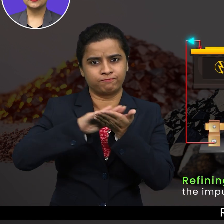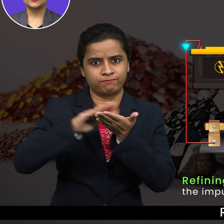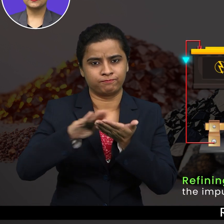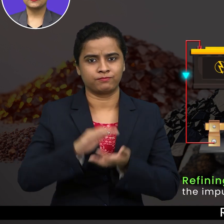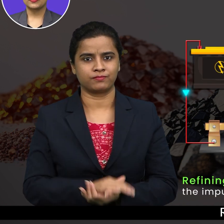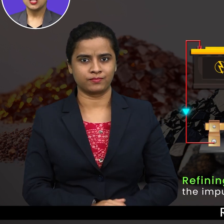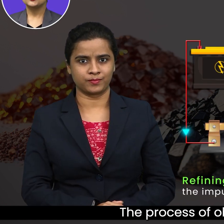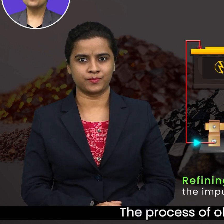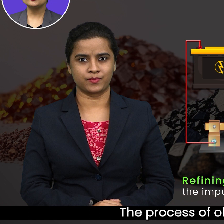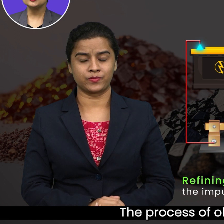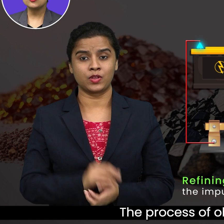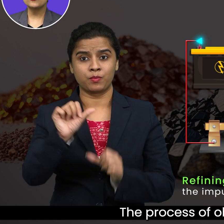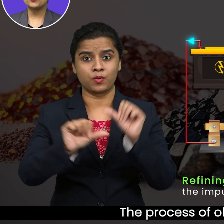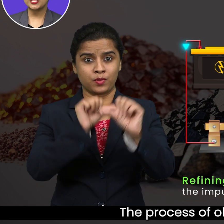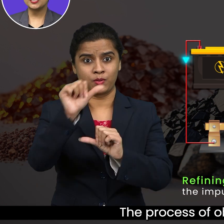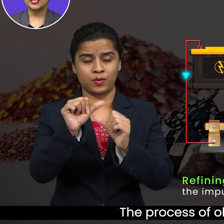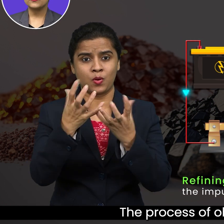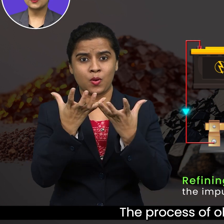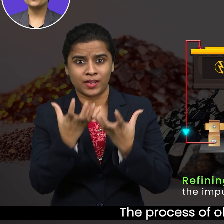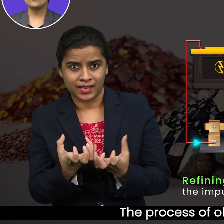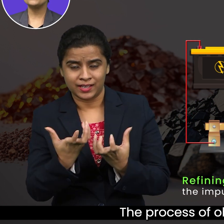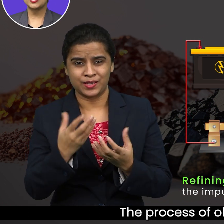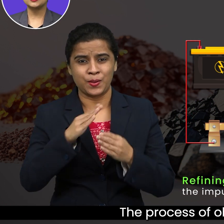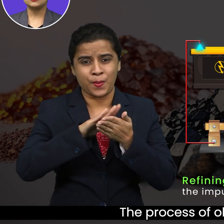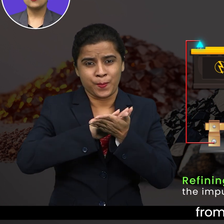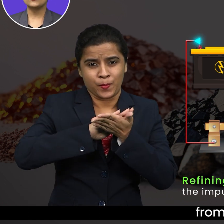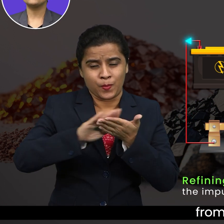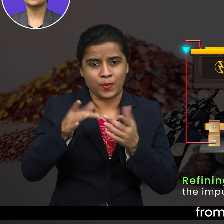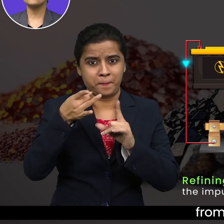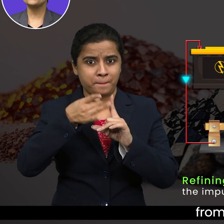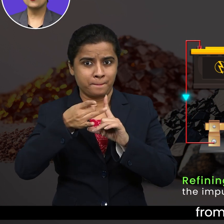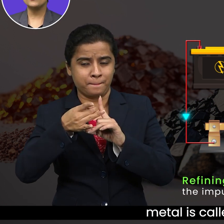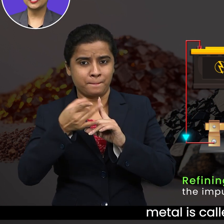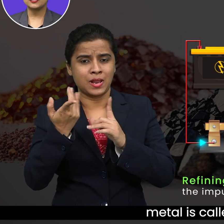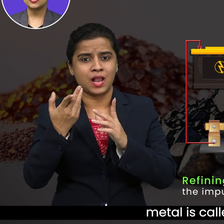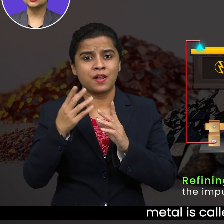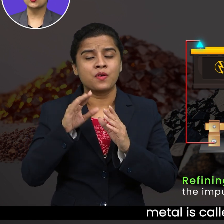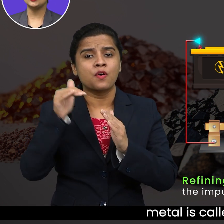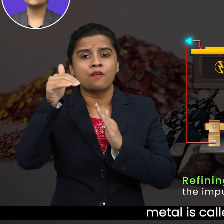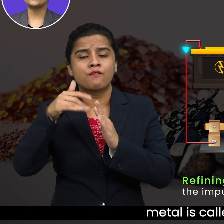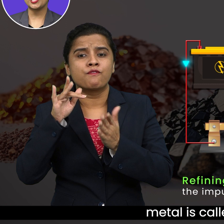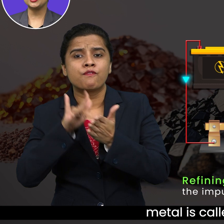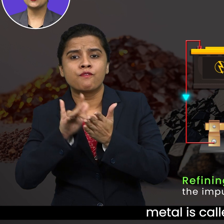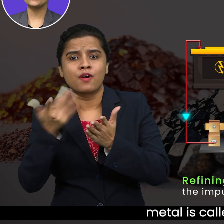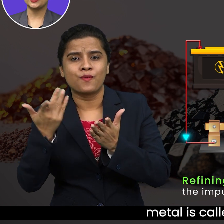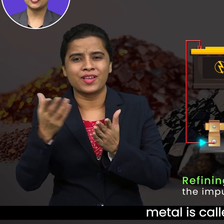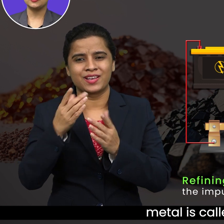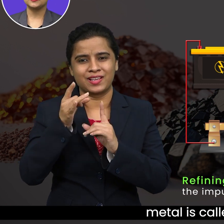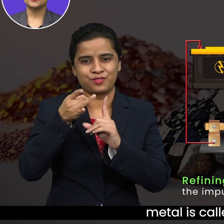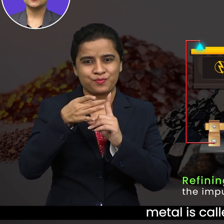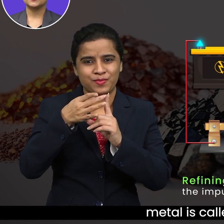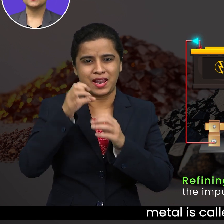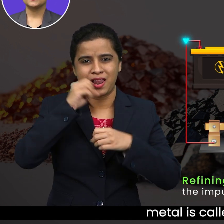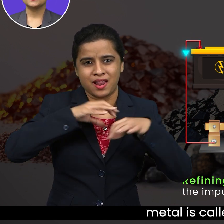Refining. The process of obtaining the pure metal from the impure metal is called refining of